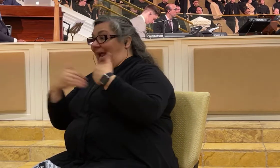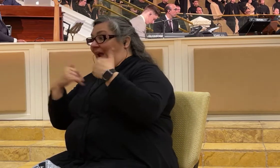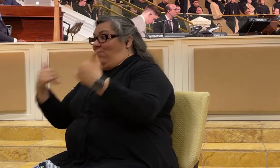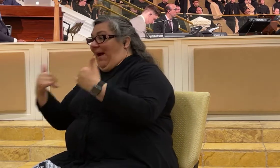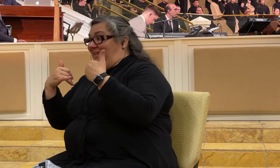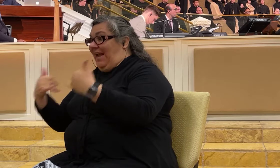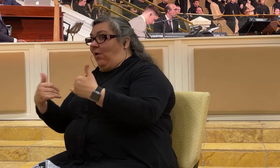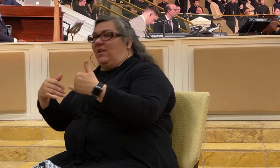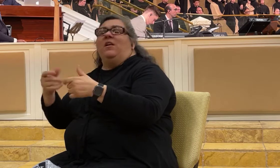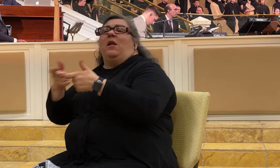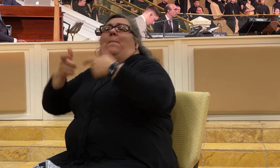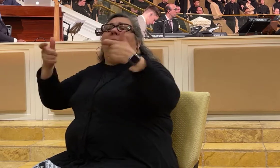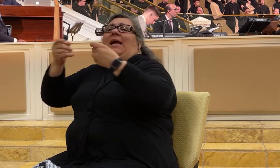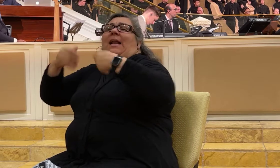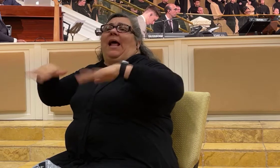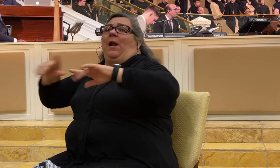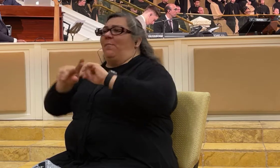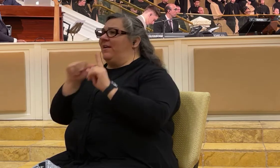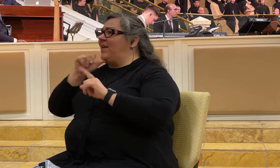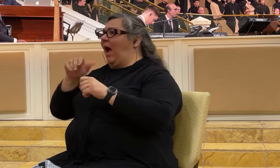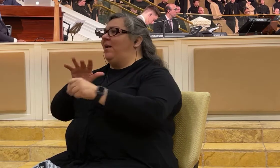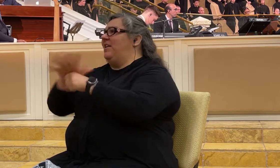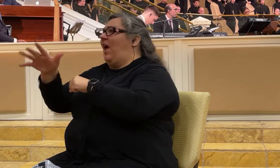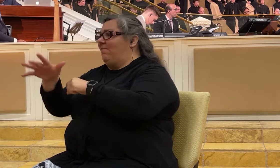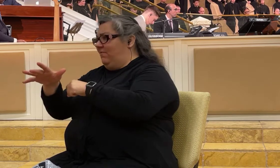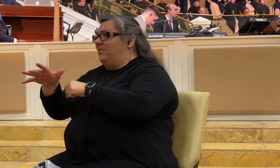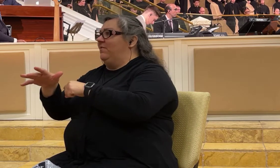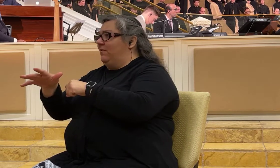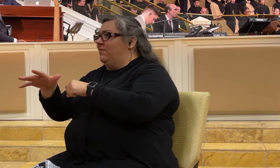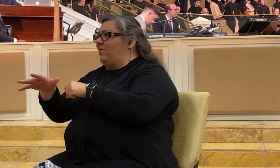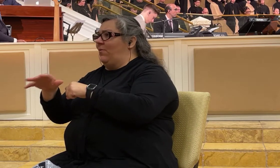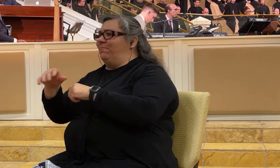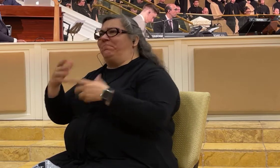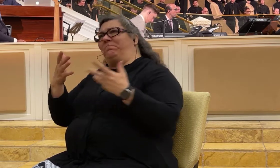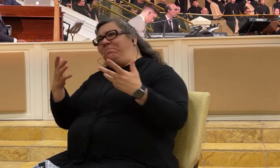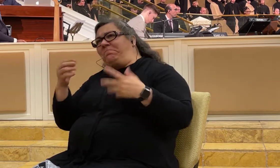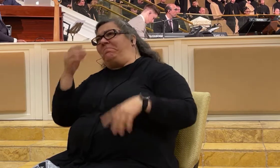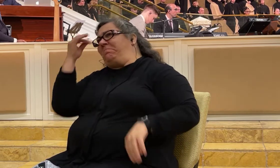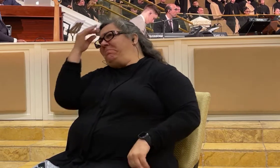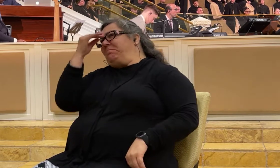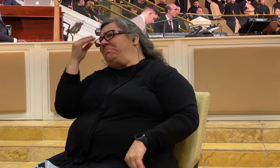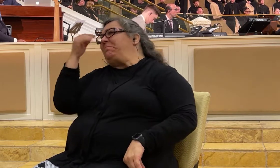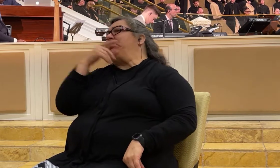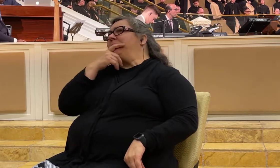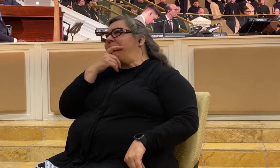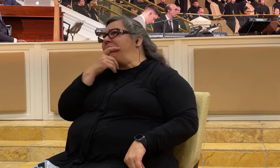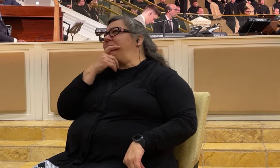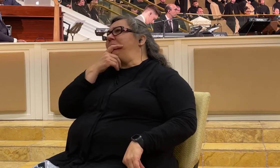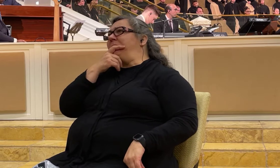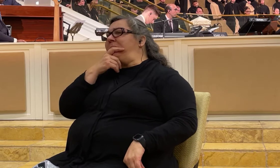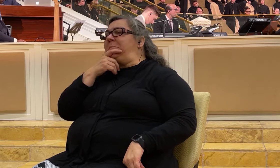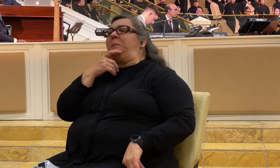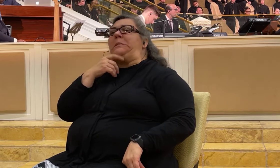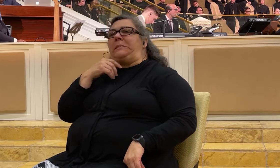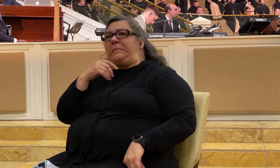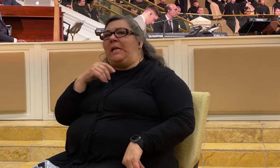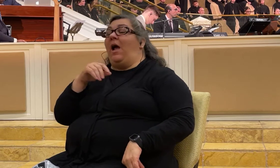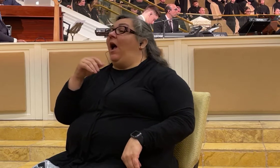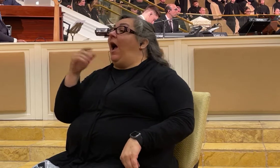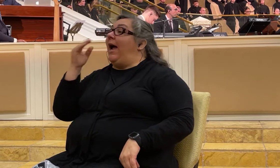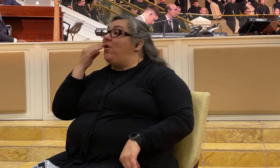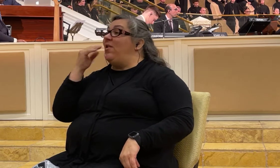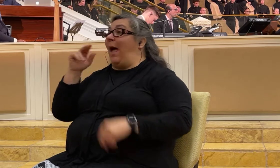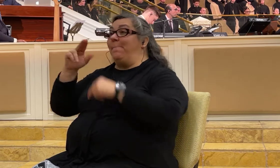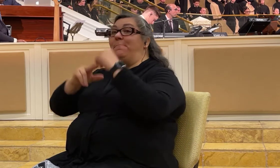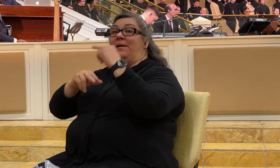it's a good size piece, but it's not that big. So I don't know about all that. I just know it looks like a mile-long building